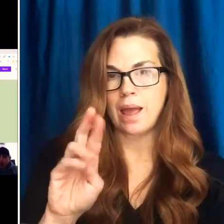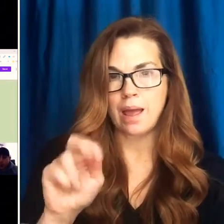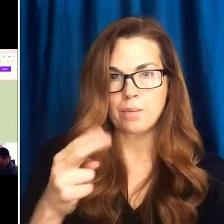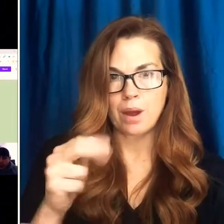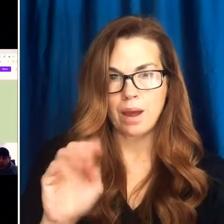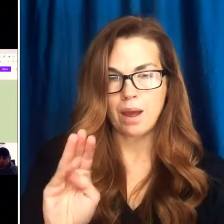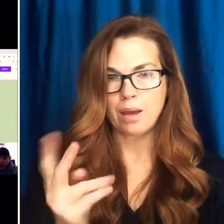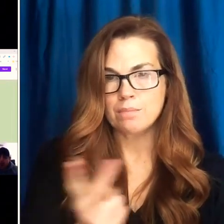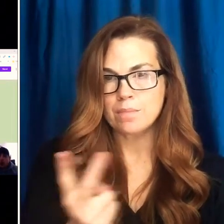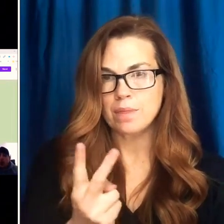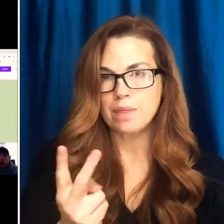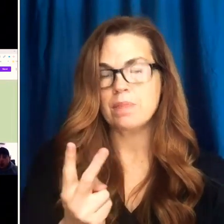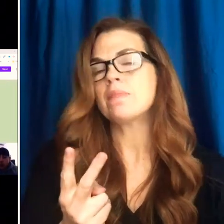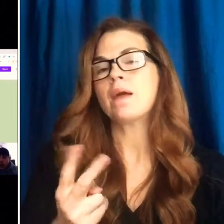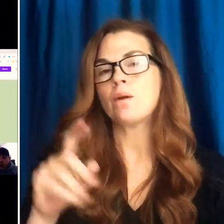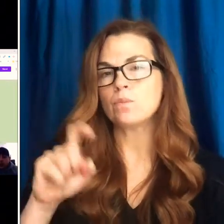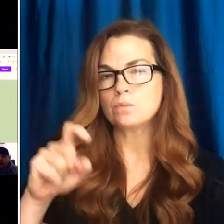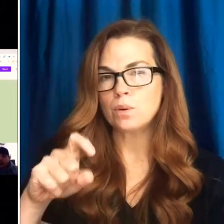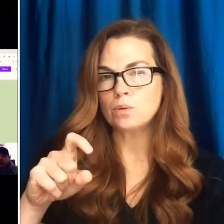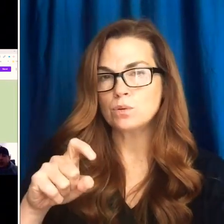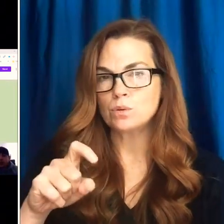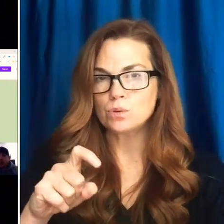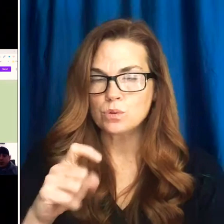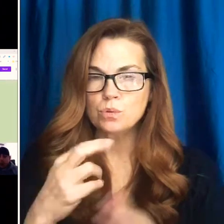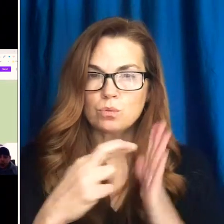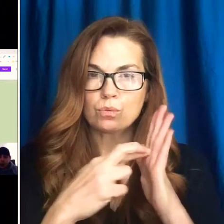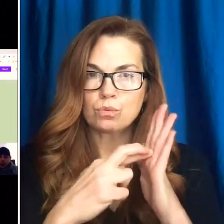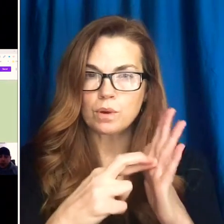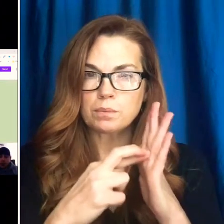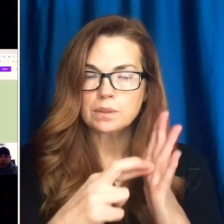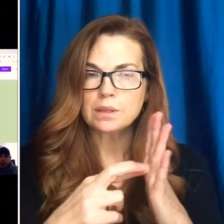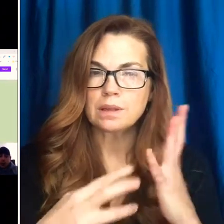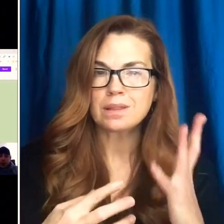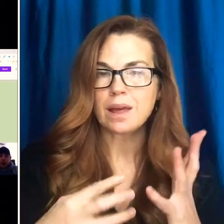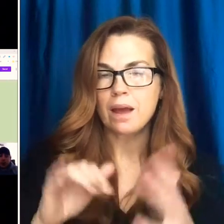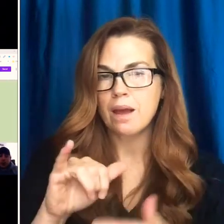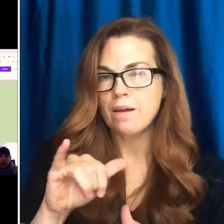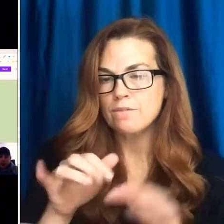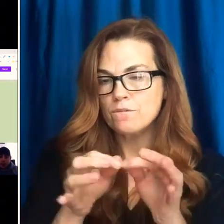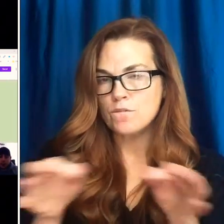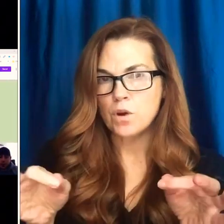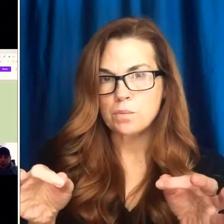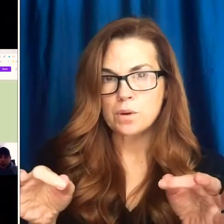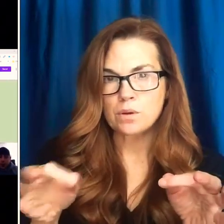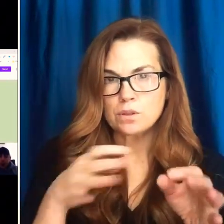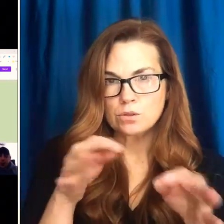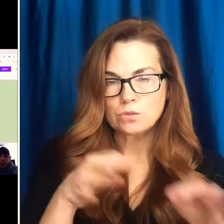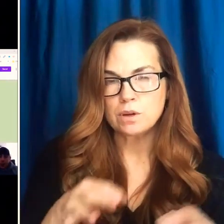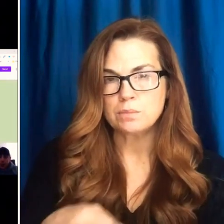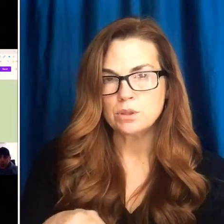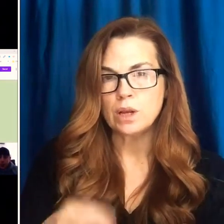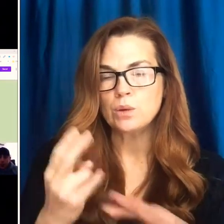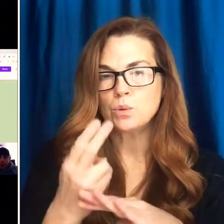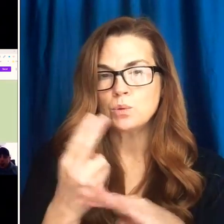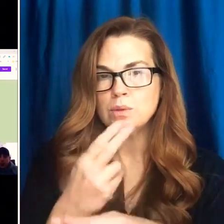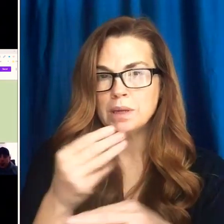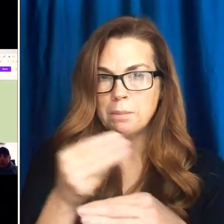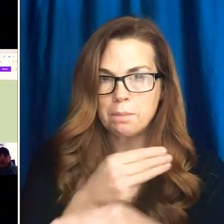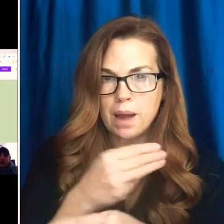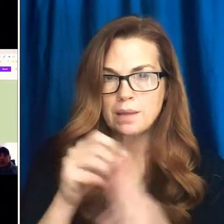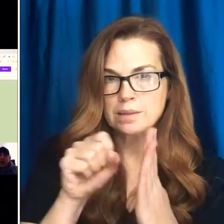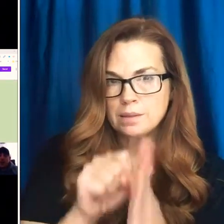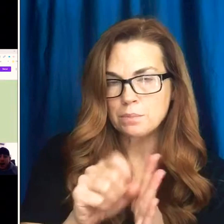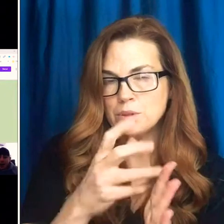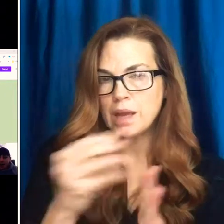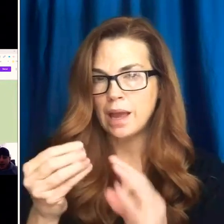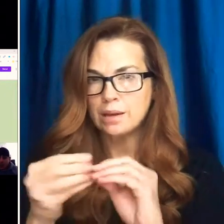verbal description 12 divided by 4 using math symbols and numbers. Who